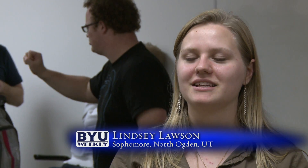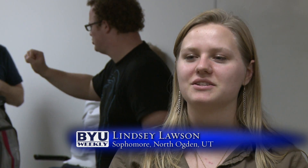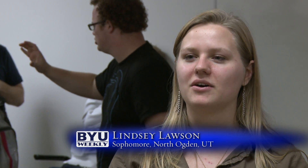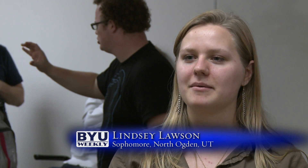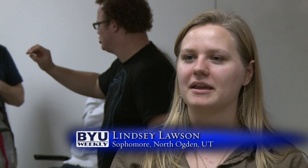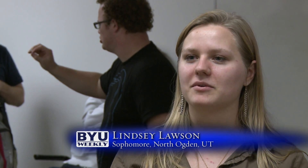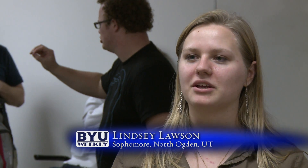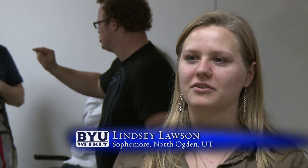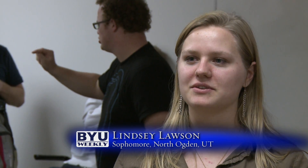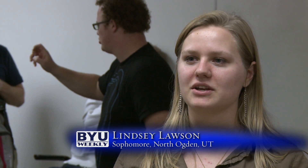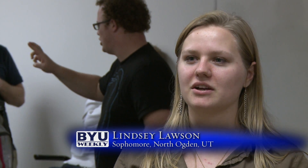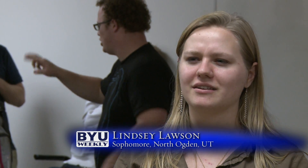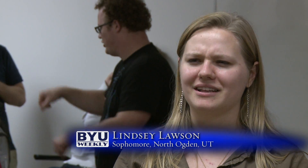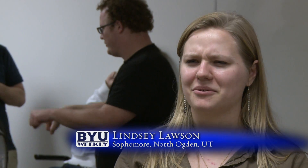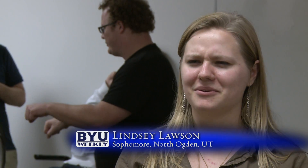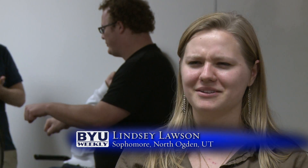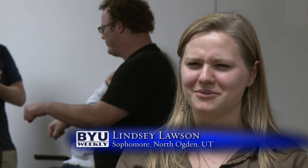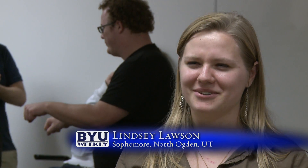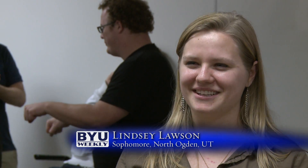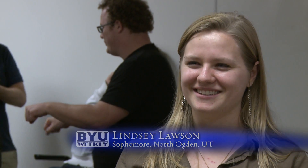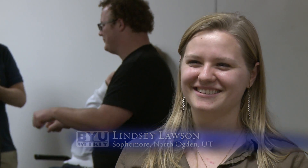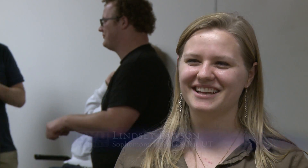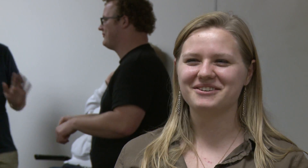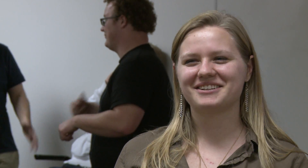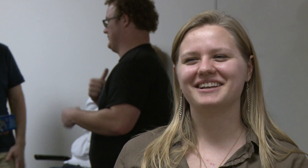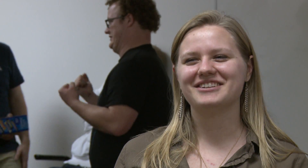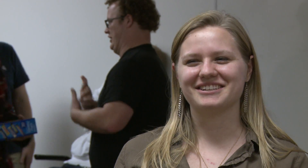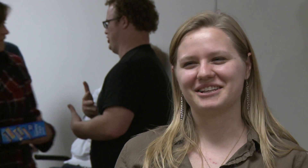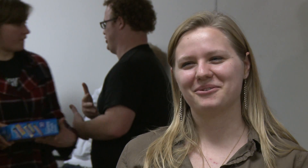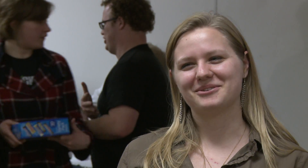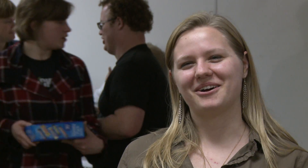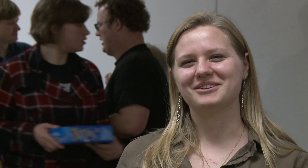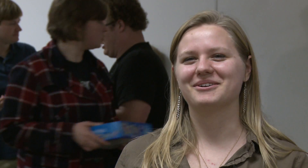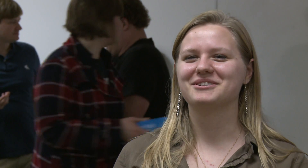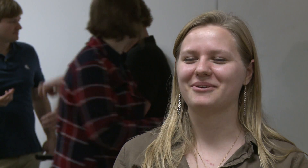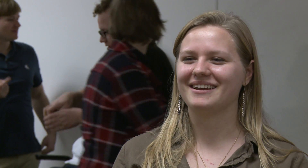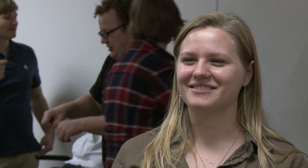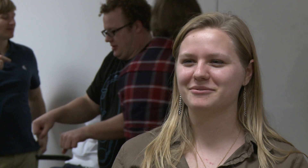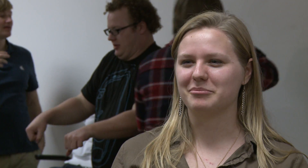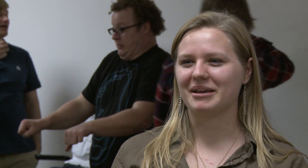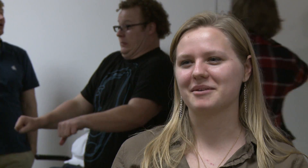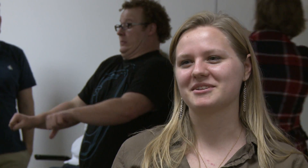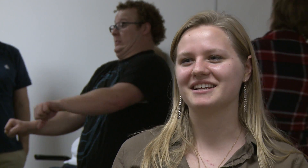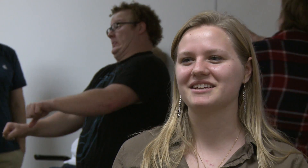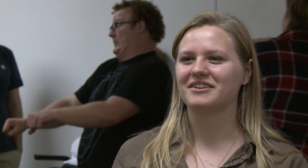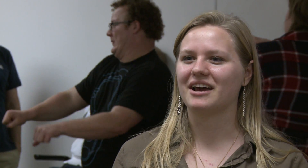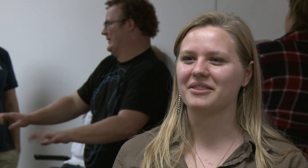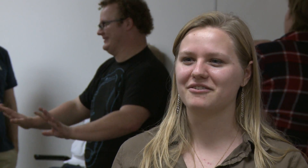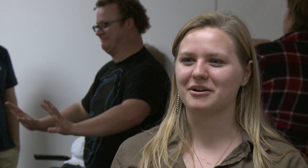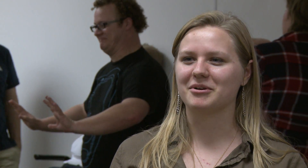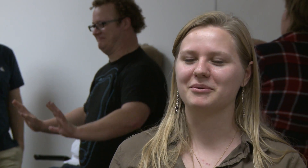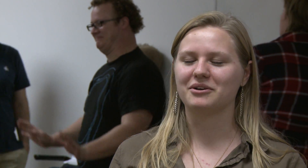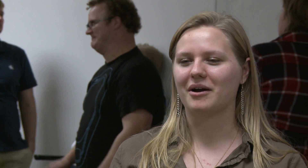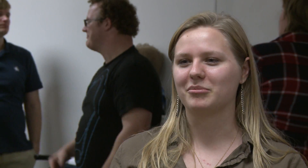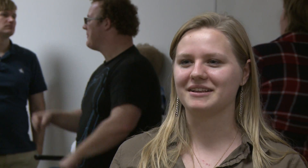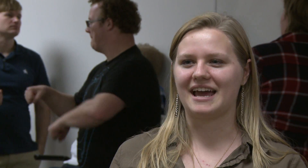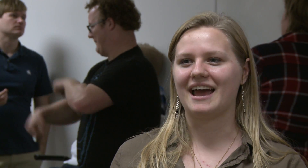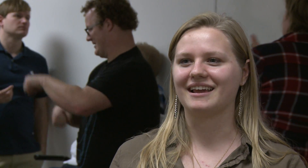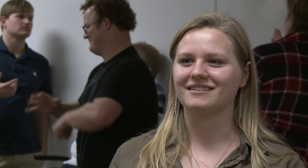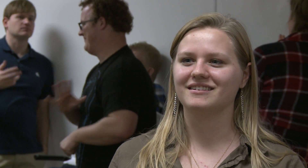so I became really good friends with her. Like, no one else would really, it's kind of sad, 'cause, like, no one would talk to her, so I would pick up signs every now and then from her. We'd go out and play tag, and